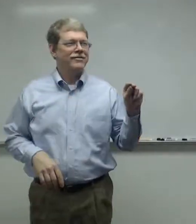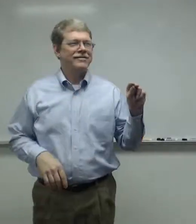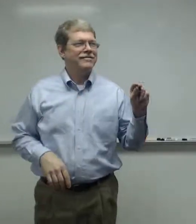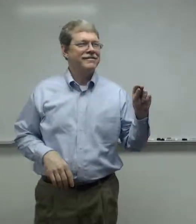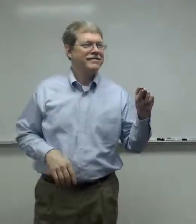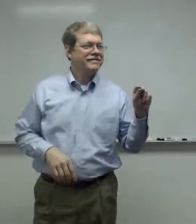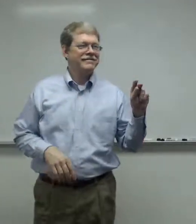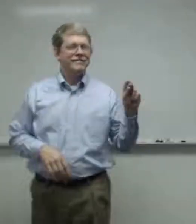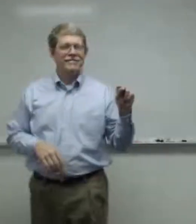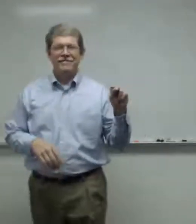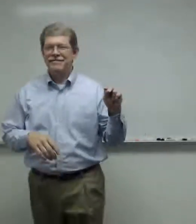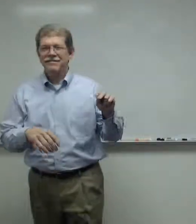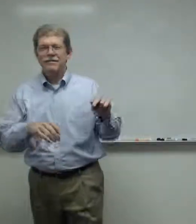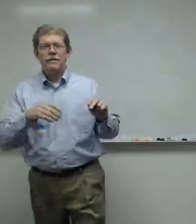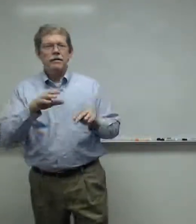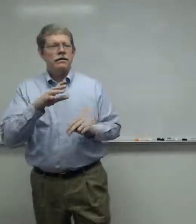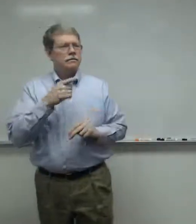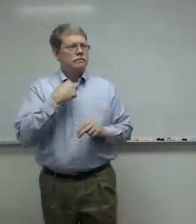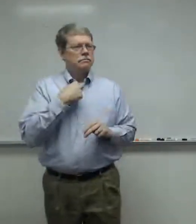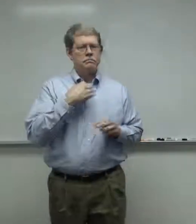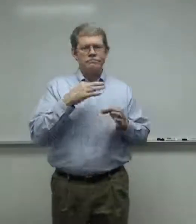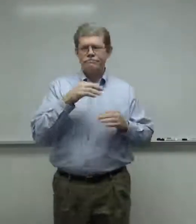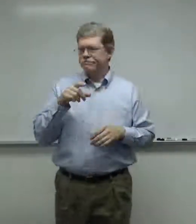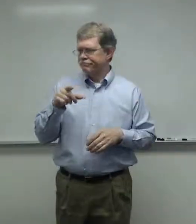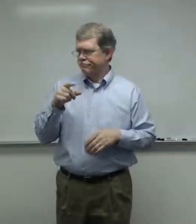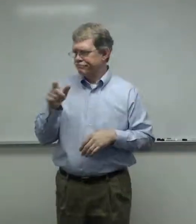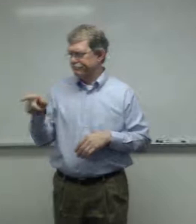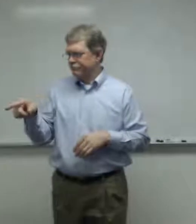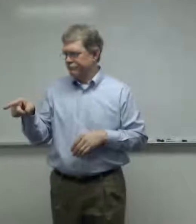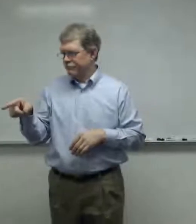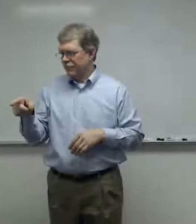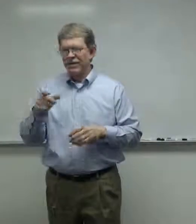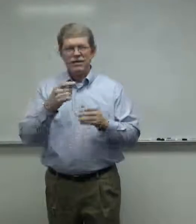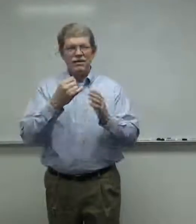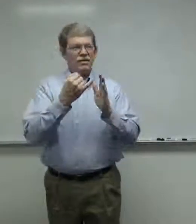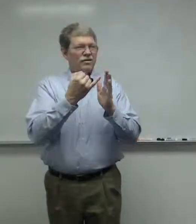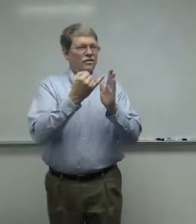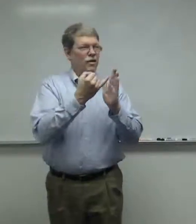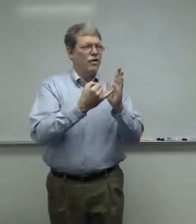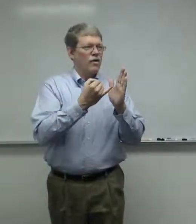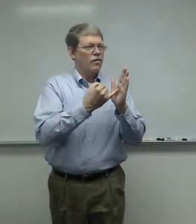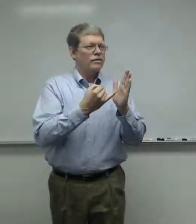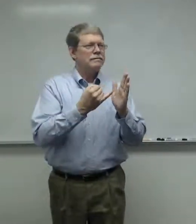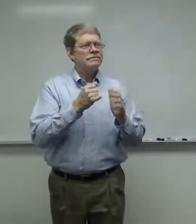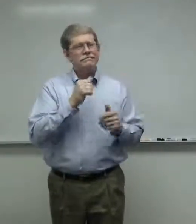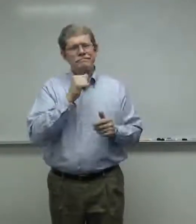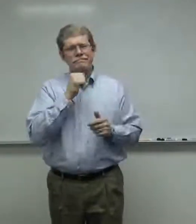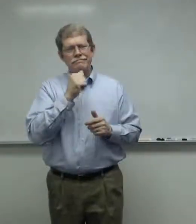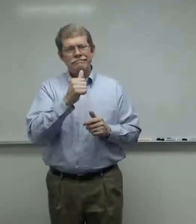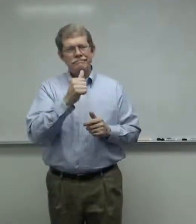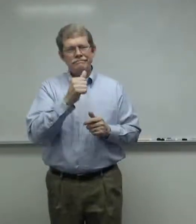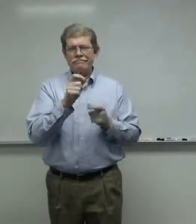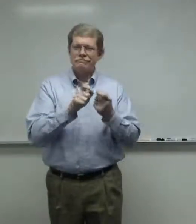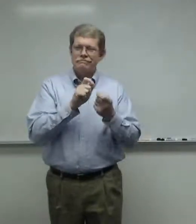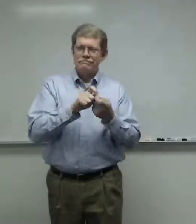No. That's what I do want to say that some of these are